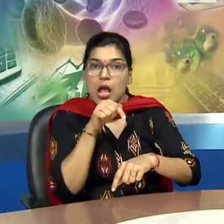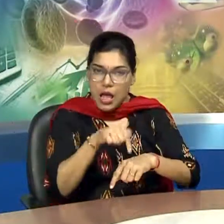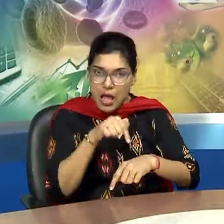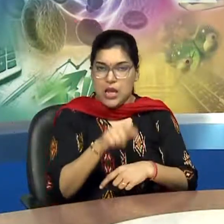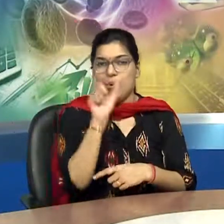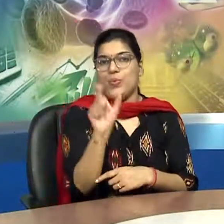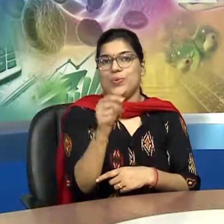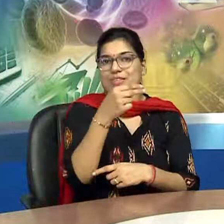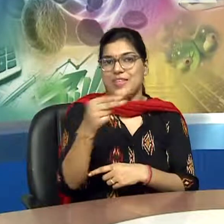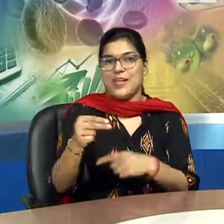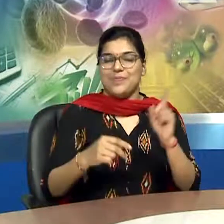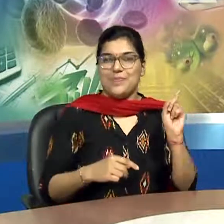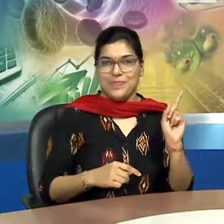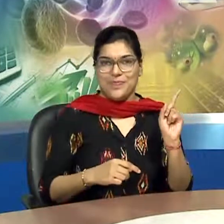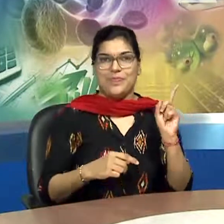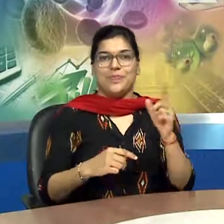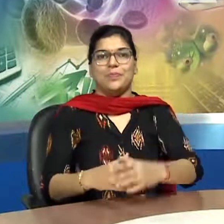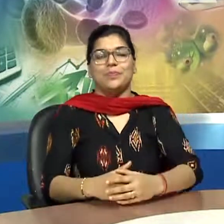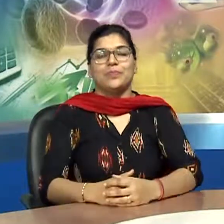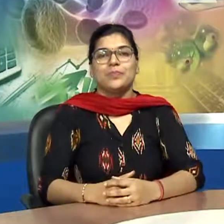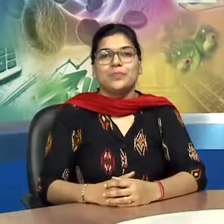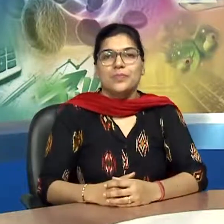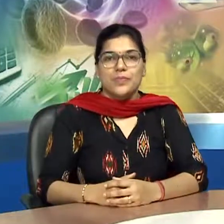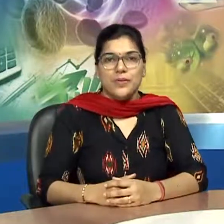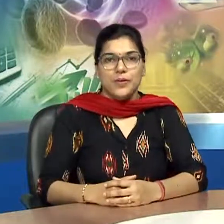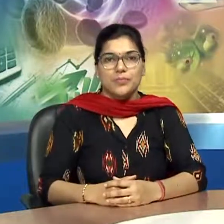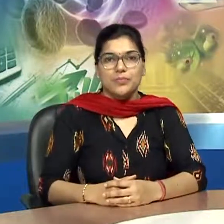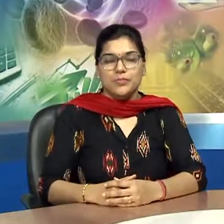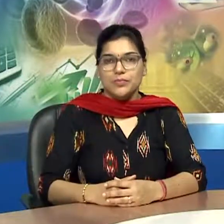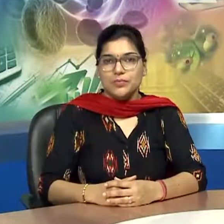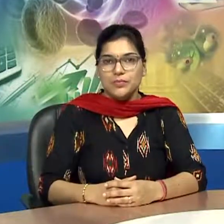move back to a proper normal life.